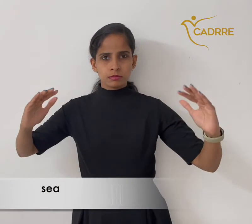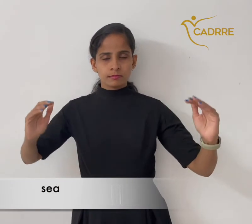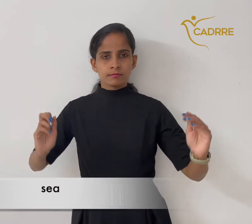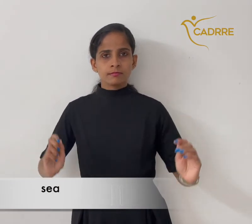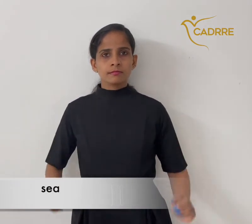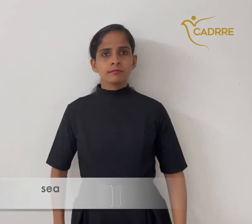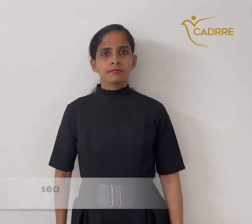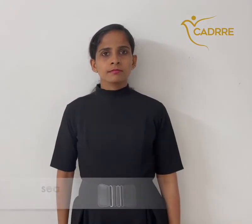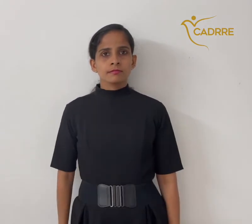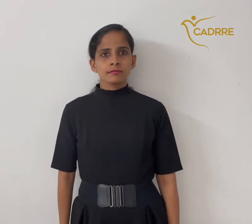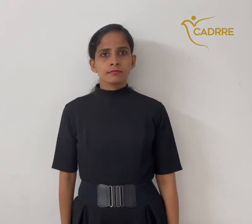sea,